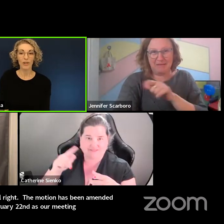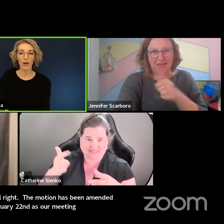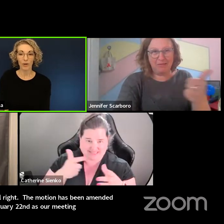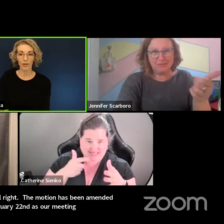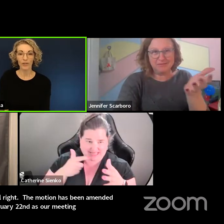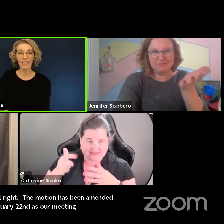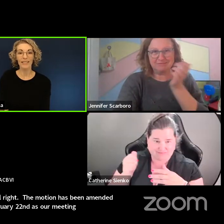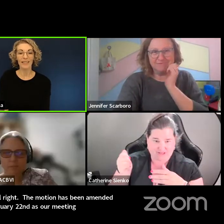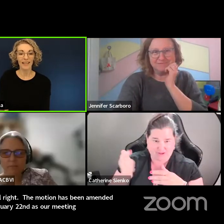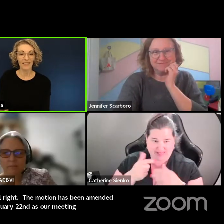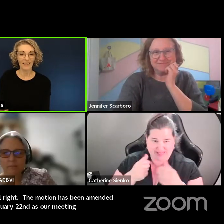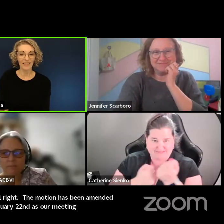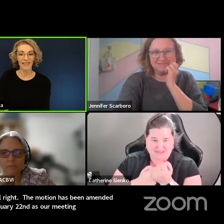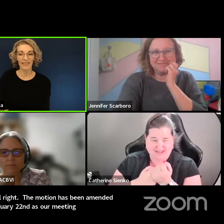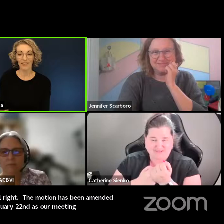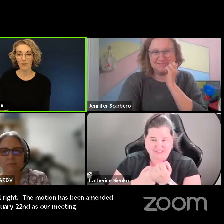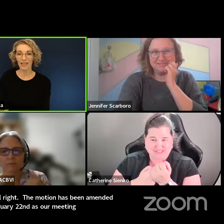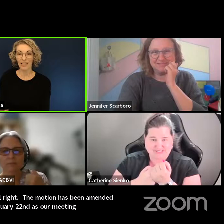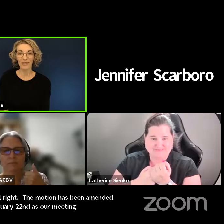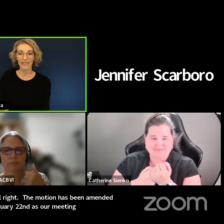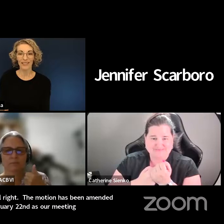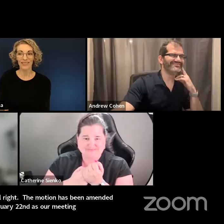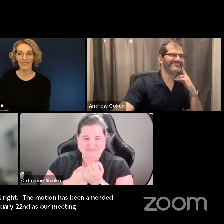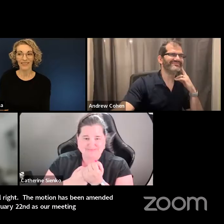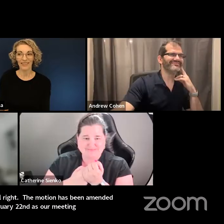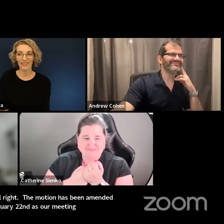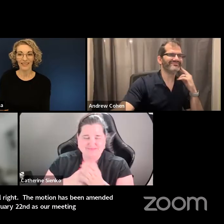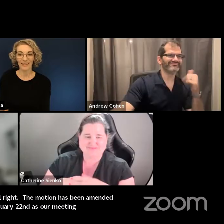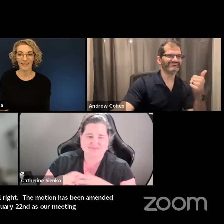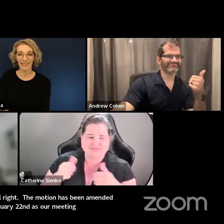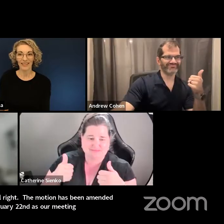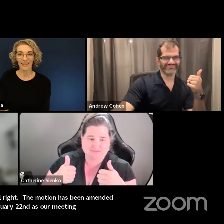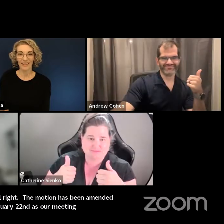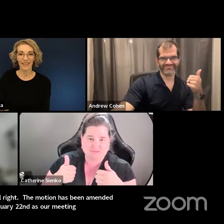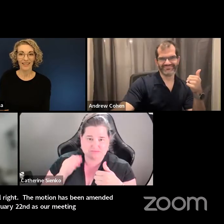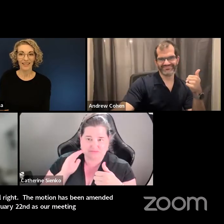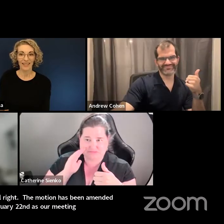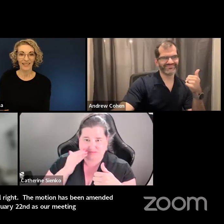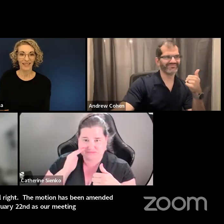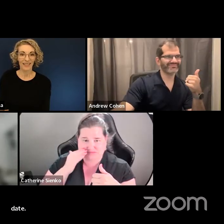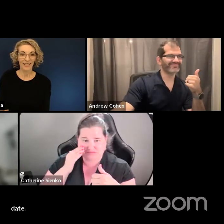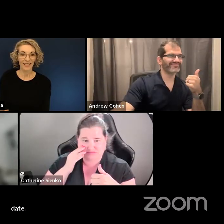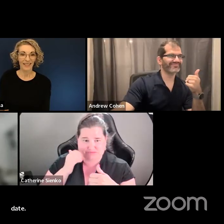Commissioner Scarborough agrees, yes. Everybody We have else? a second. All in favor?